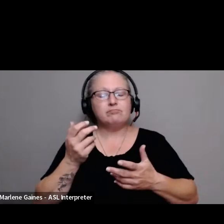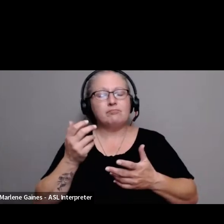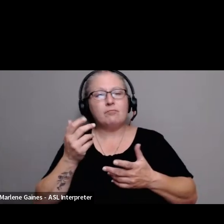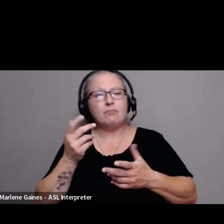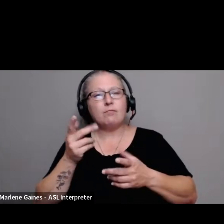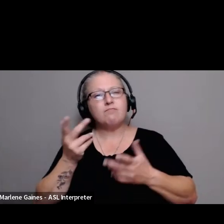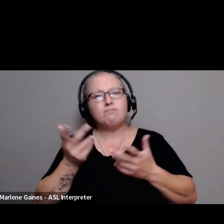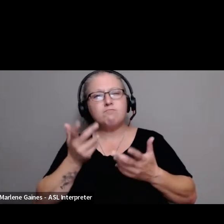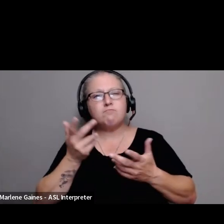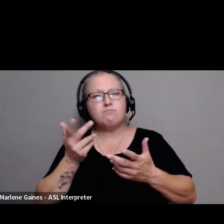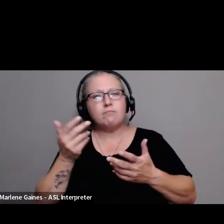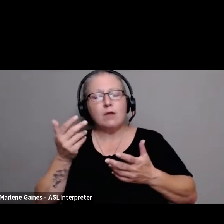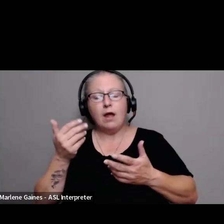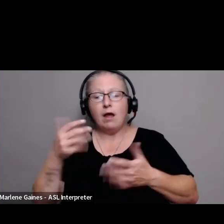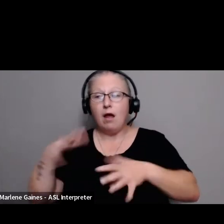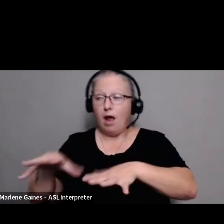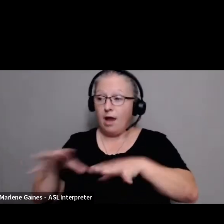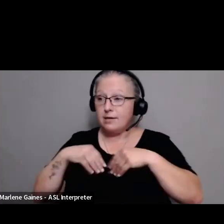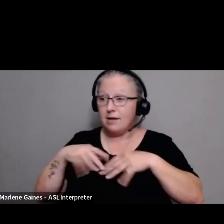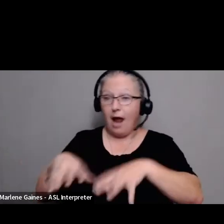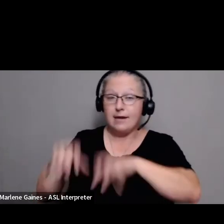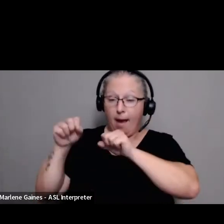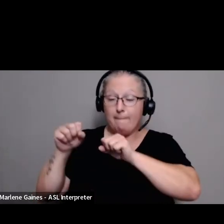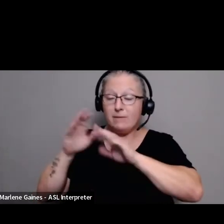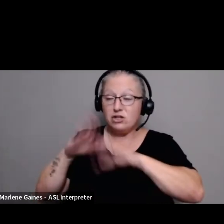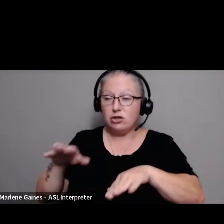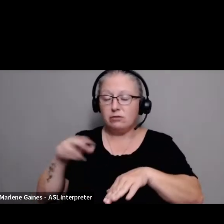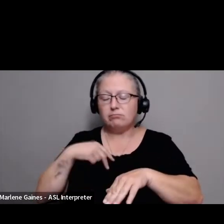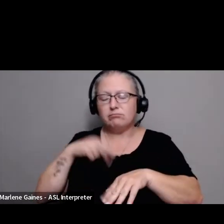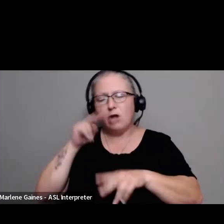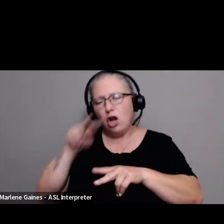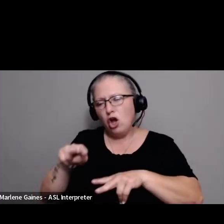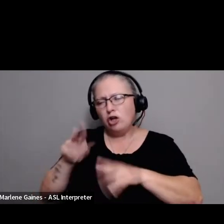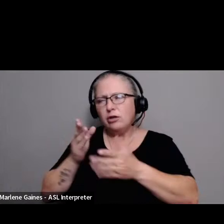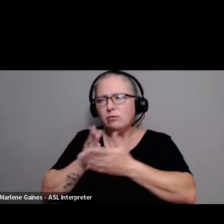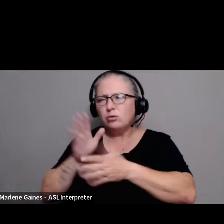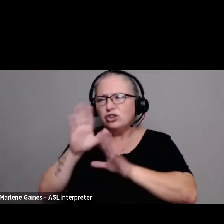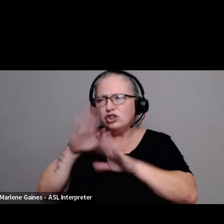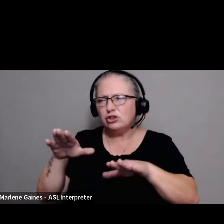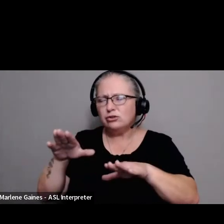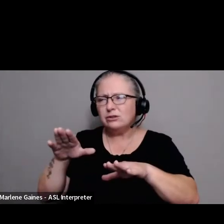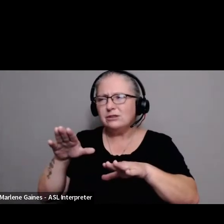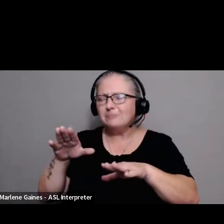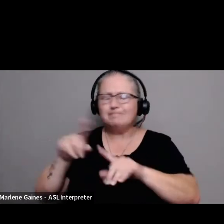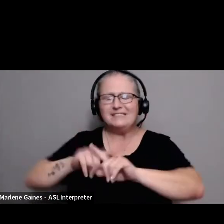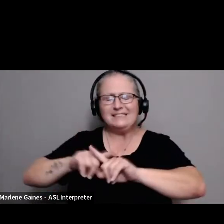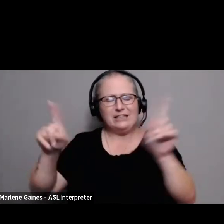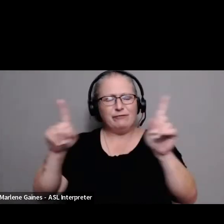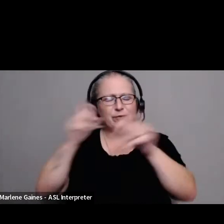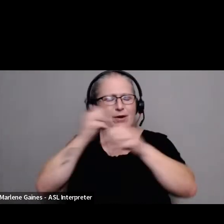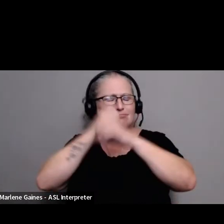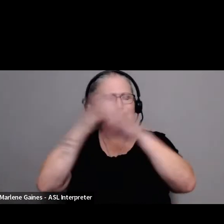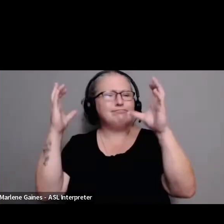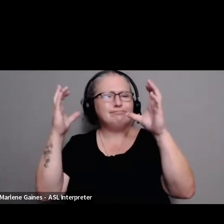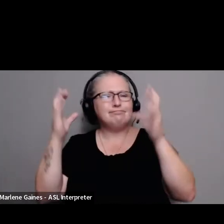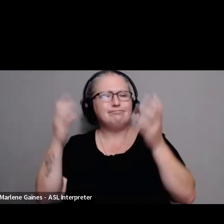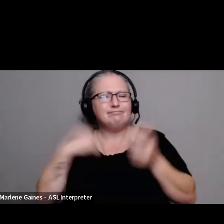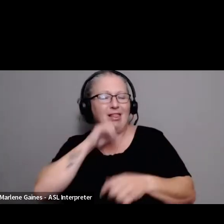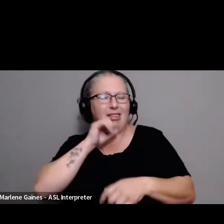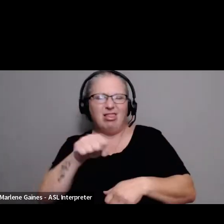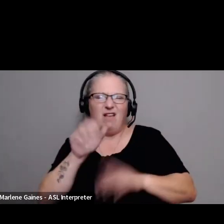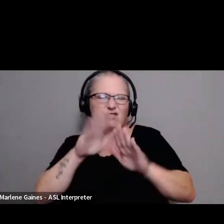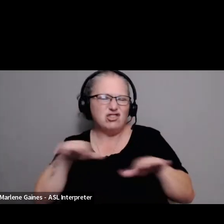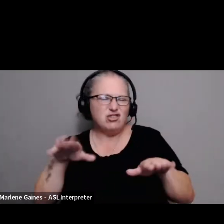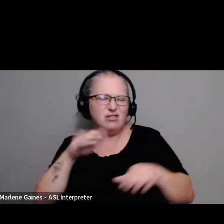child just really taught me to look through children and look at children with a completely different lens. I've always loved children and